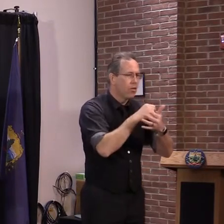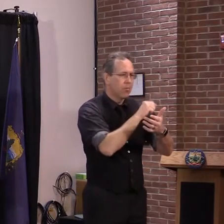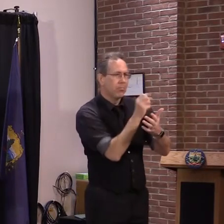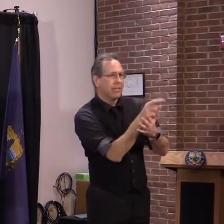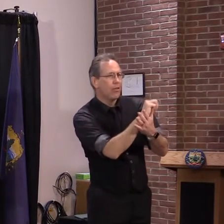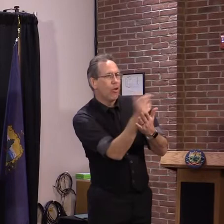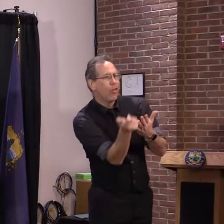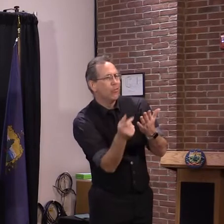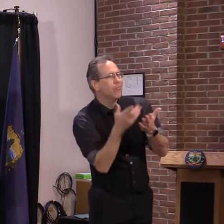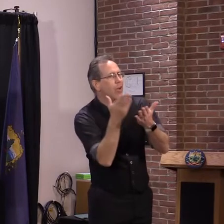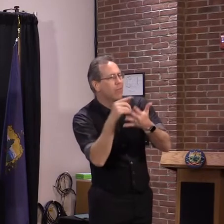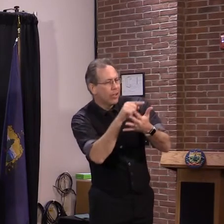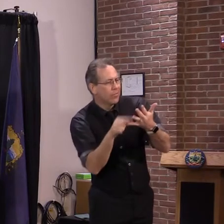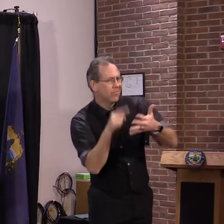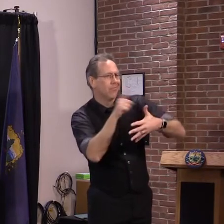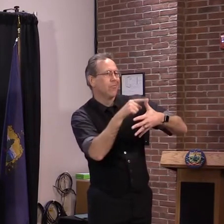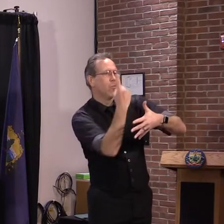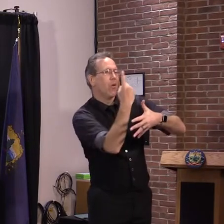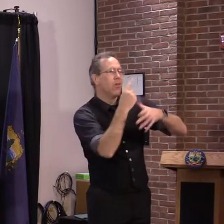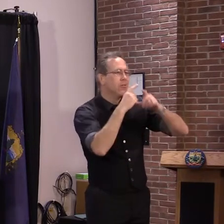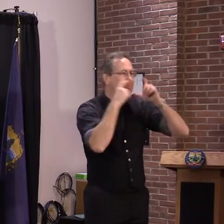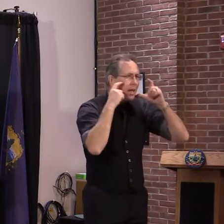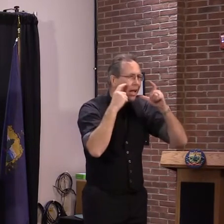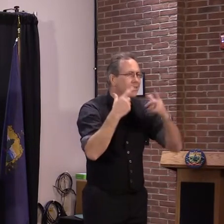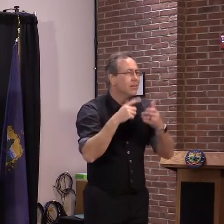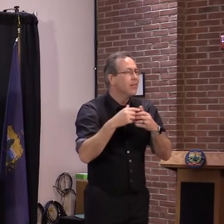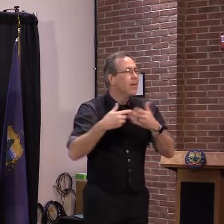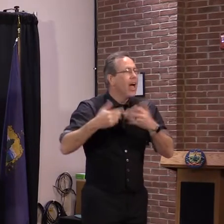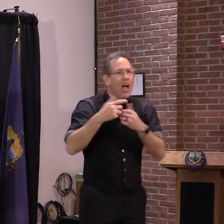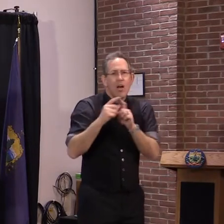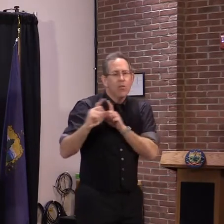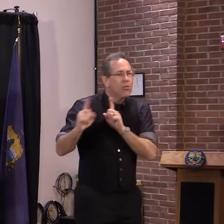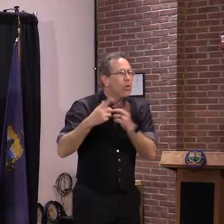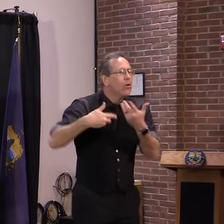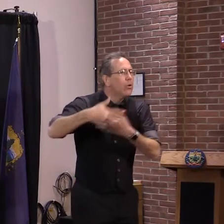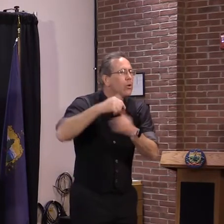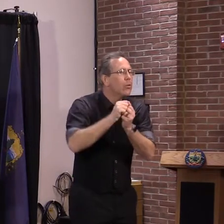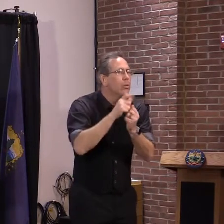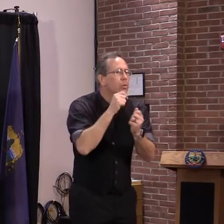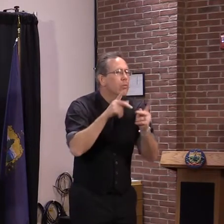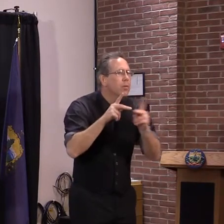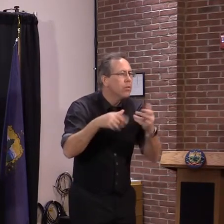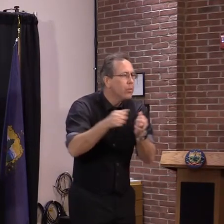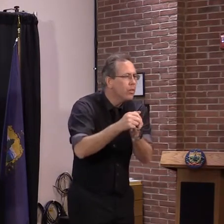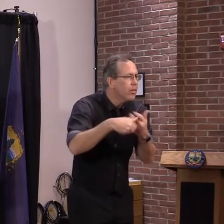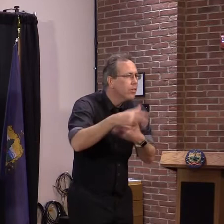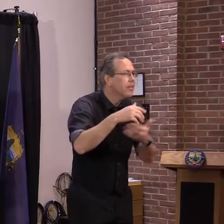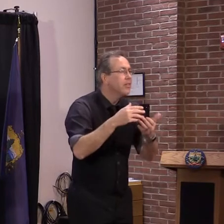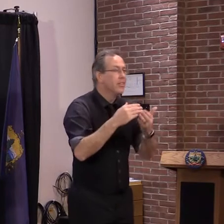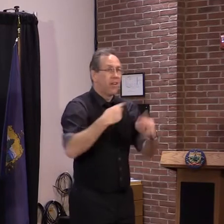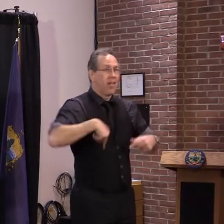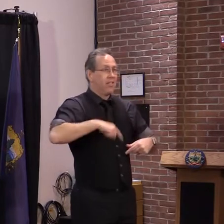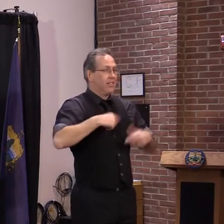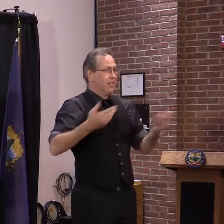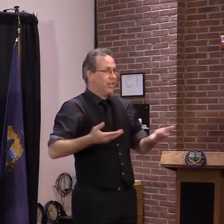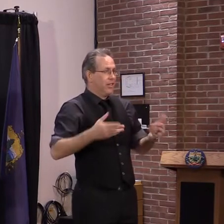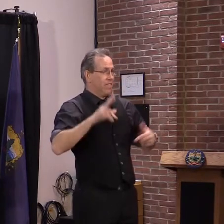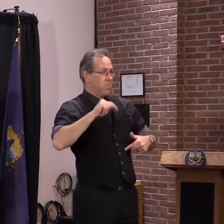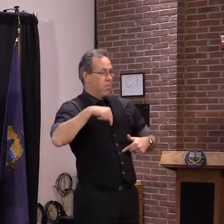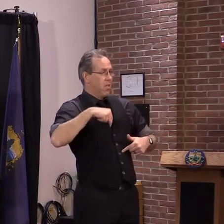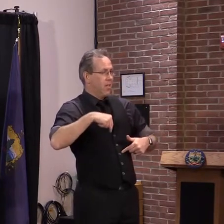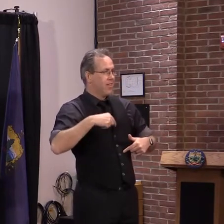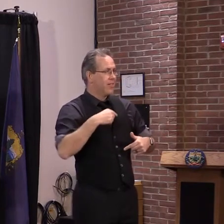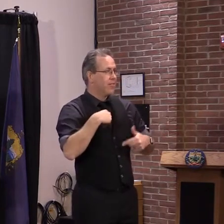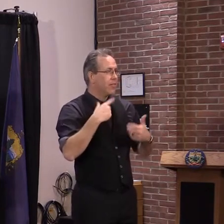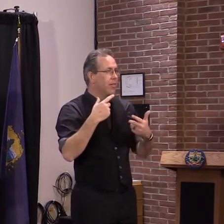upon the environment that you're in and what's going on. So none of us in Vermont, in the country or the